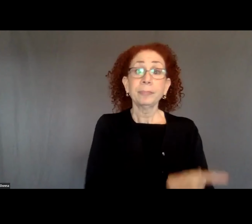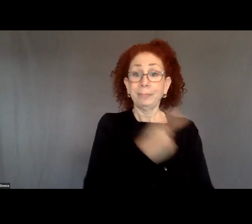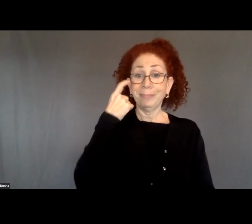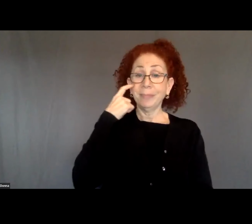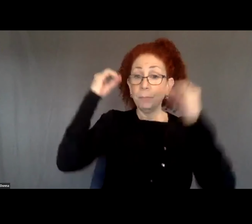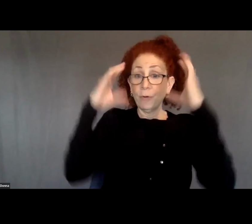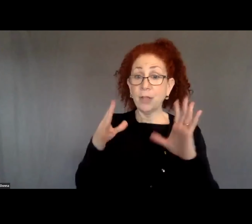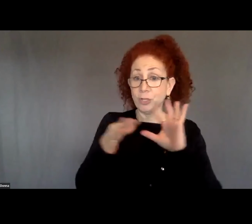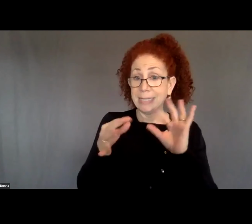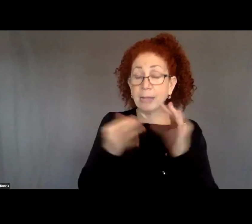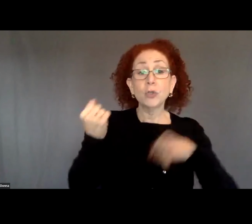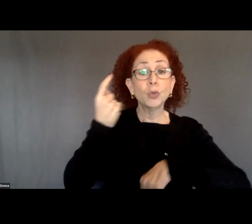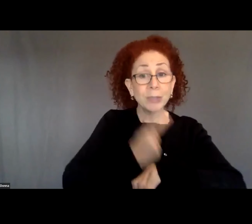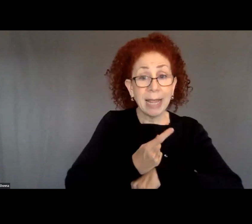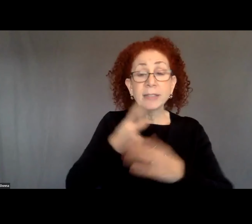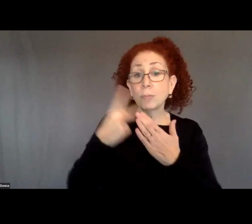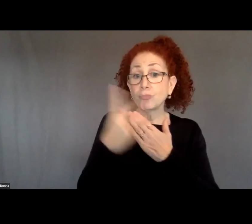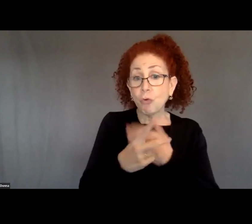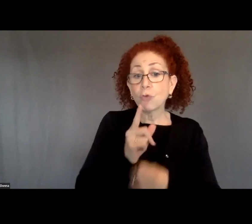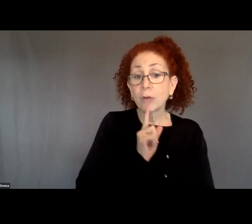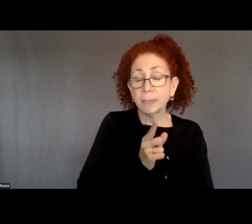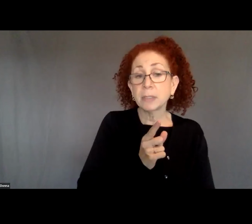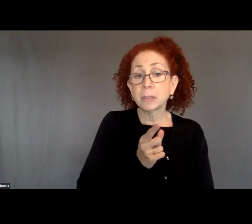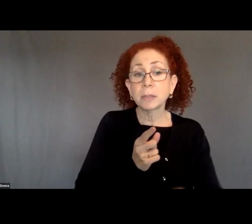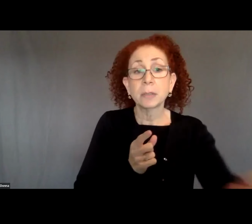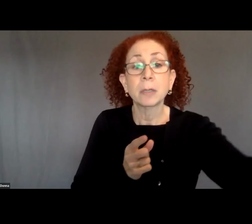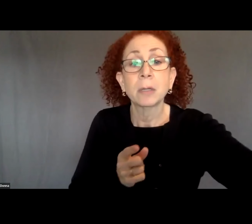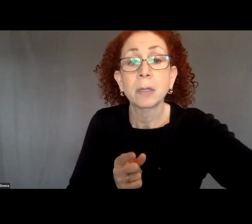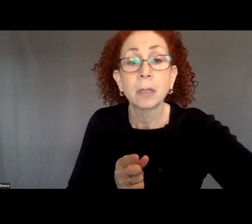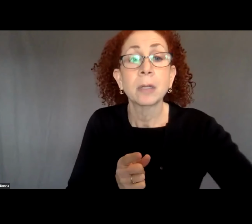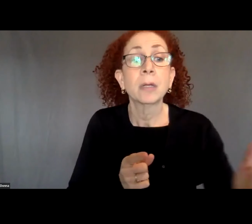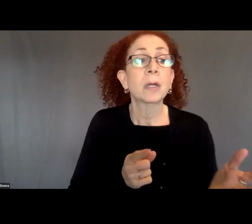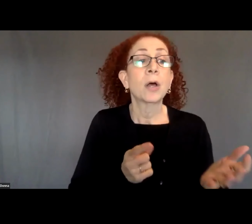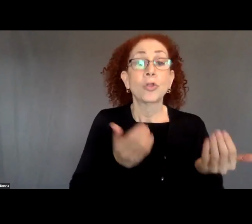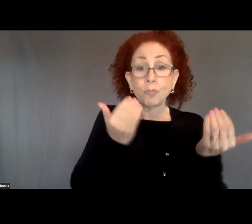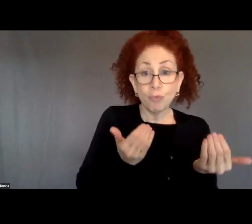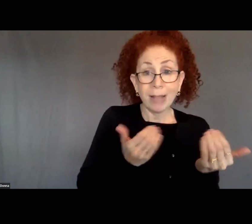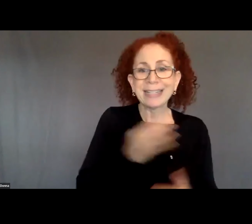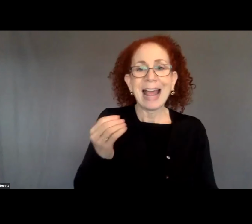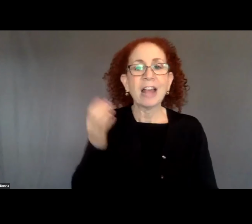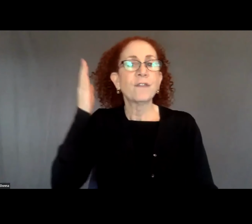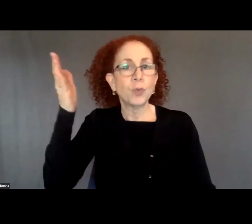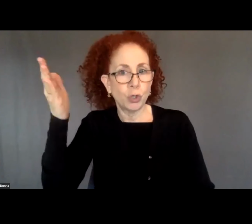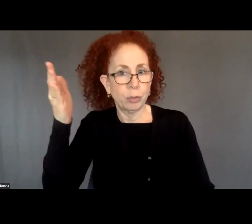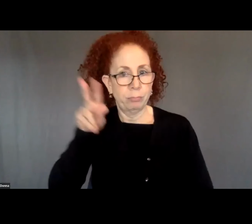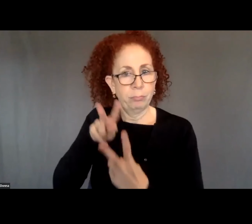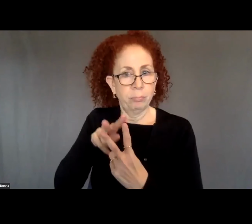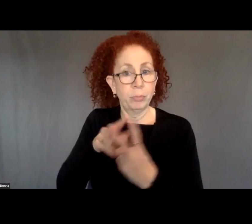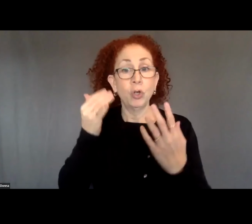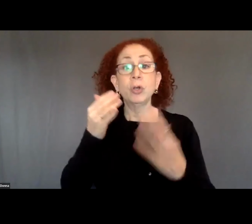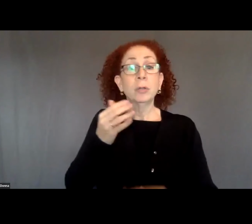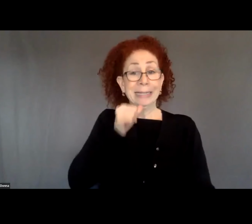said, today's program is the present and the future. Today's program moves us